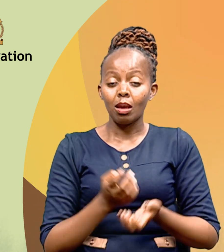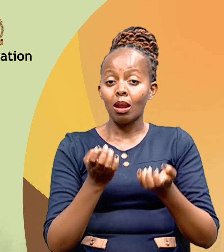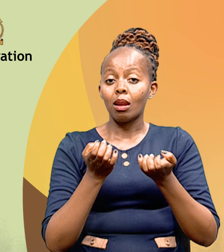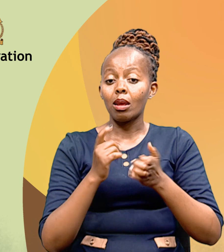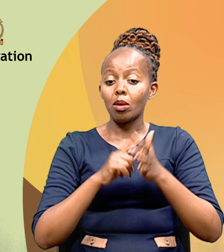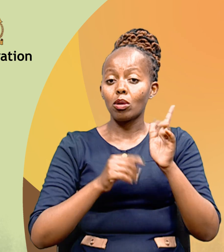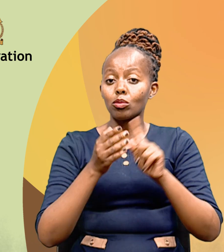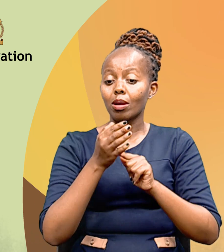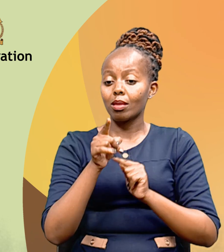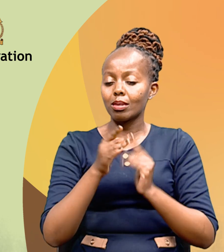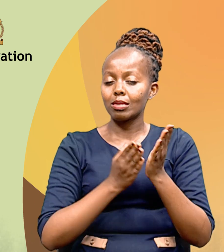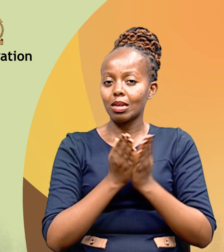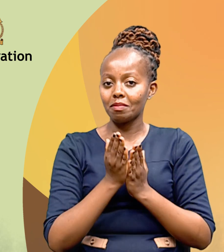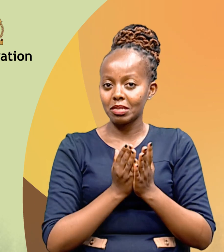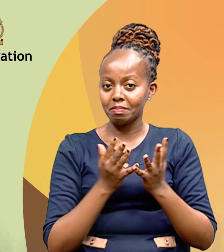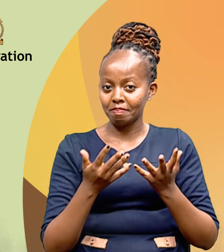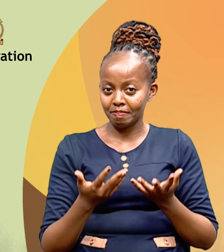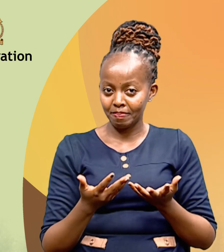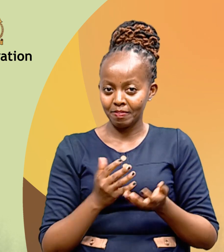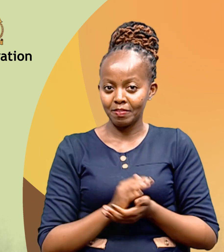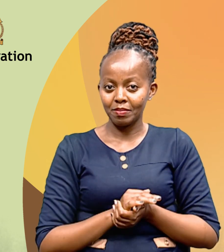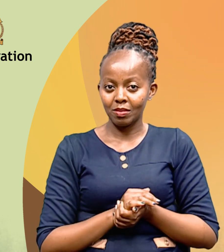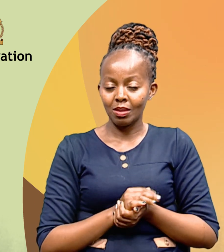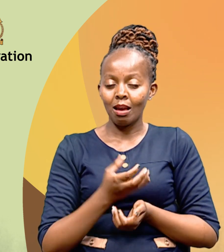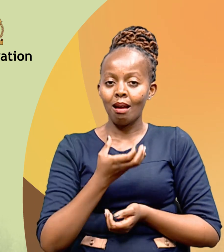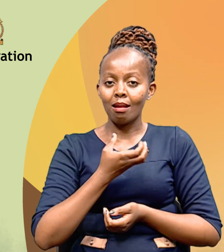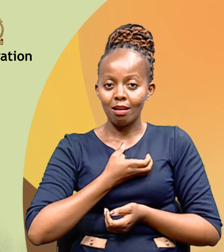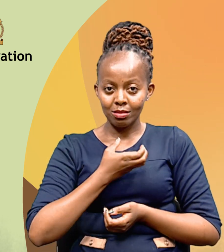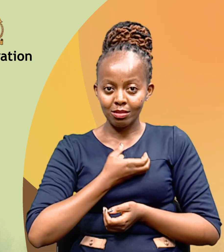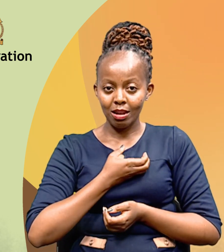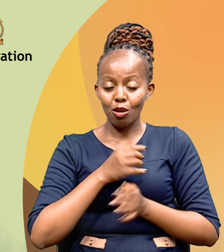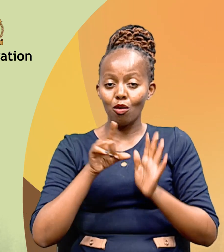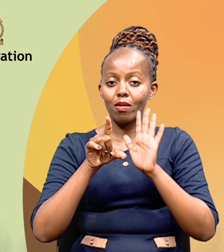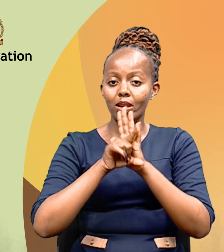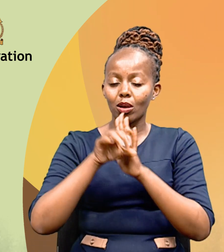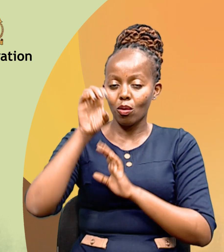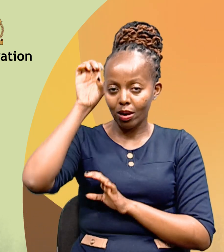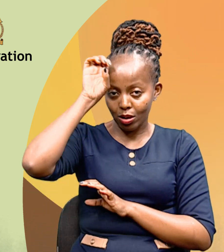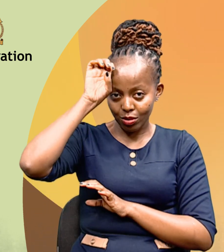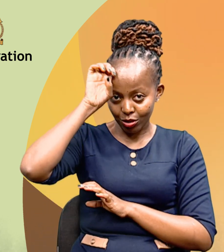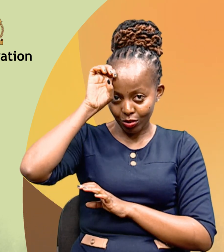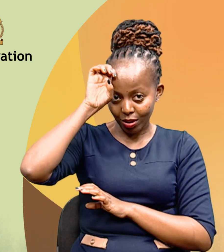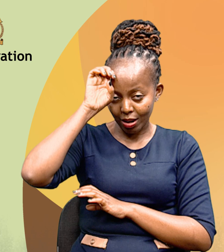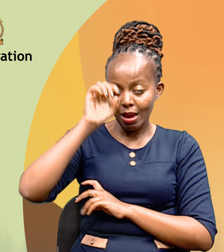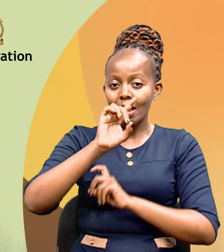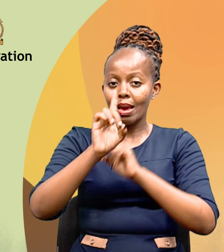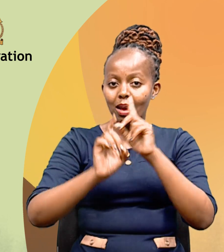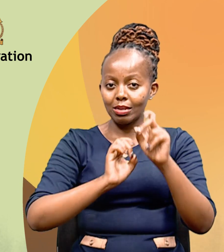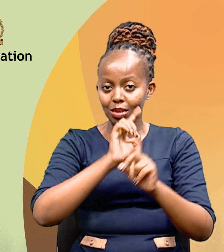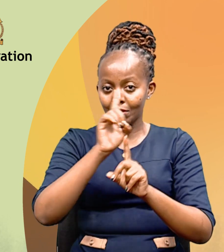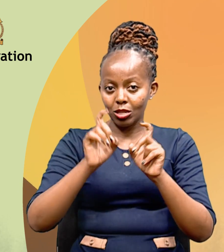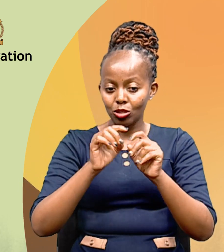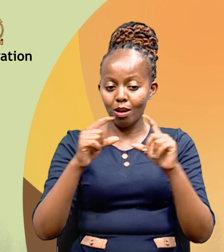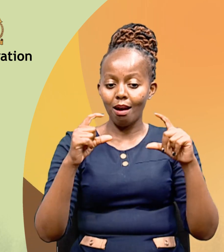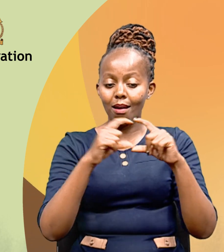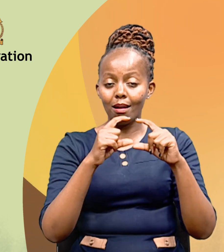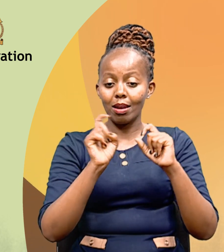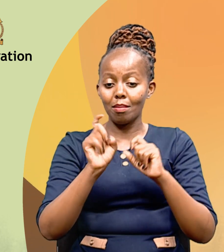Requirement to obtain is Council of Legal Education examination card.